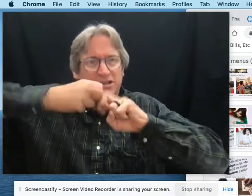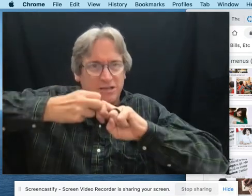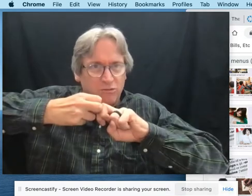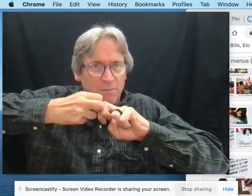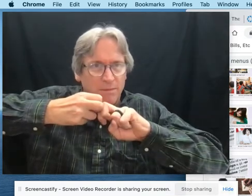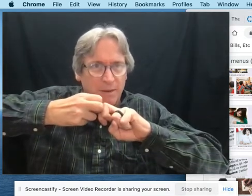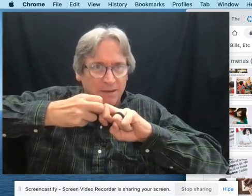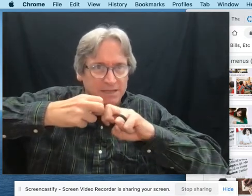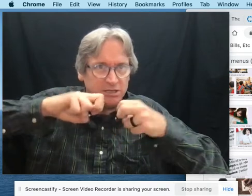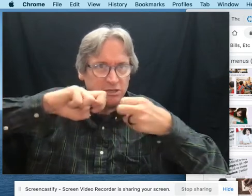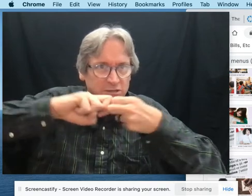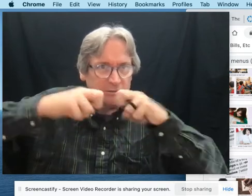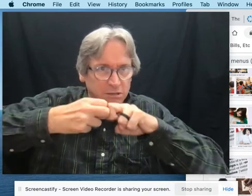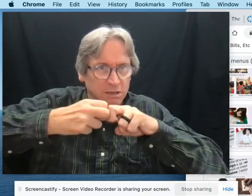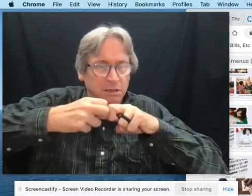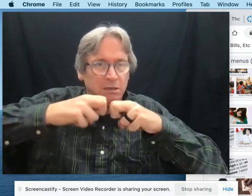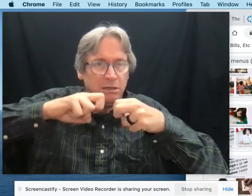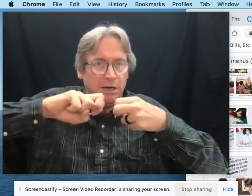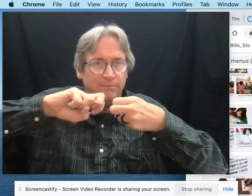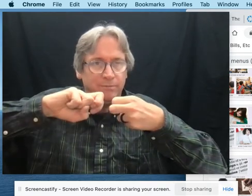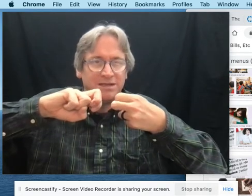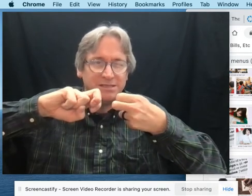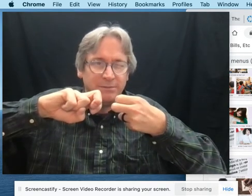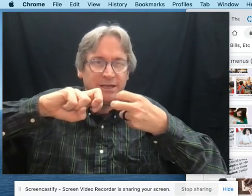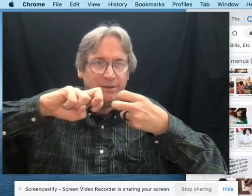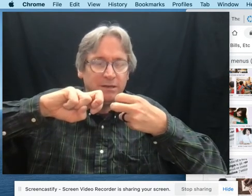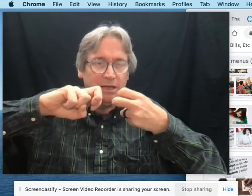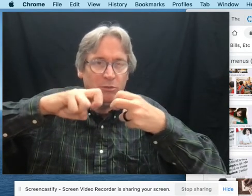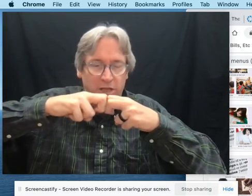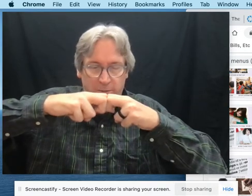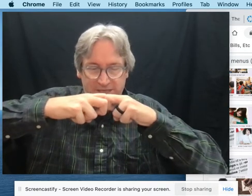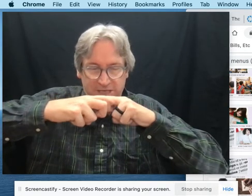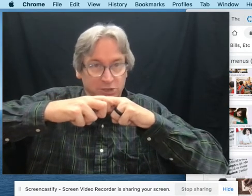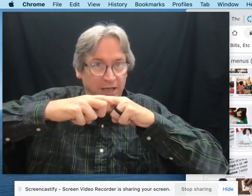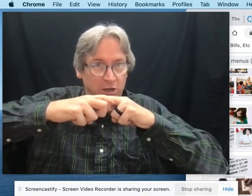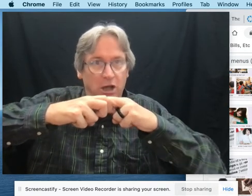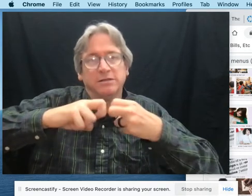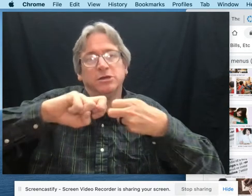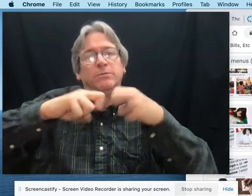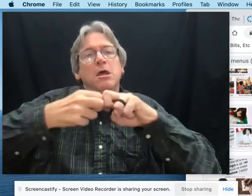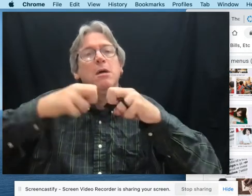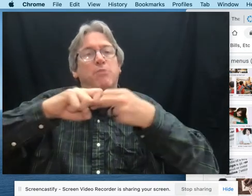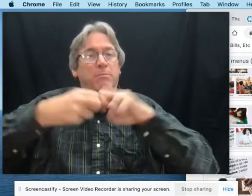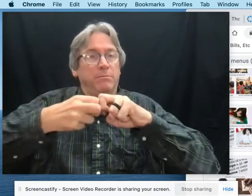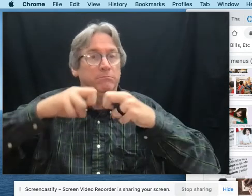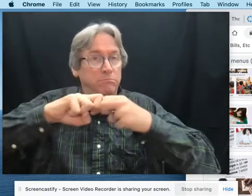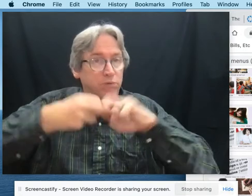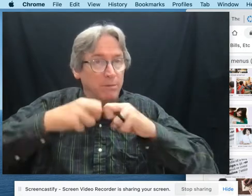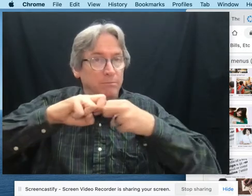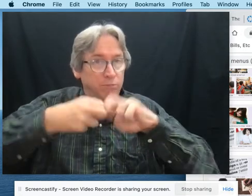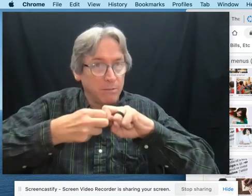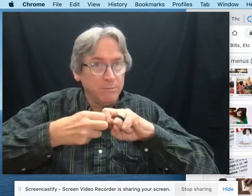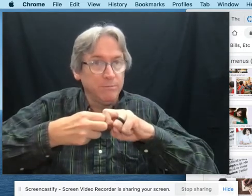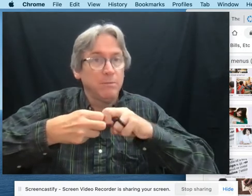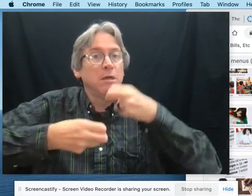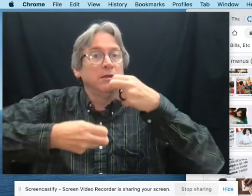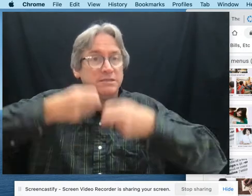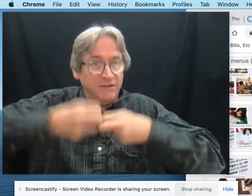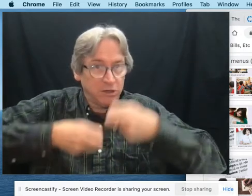of hard to rub them up against each other. It doesn't seem like it, but it'll make sense. You'll get caught. So